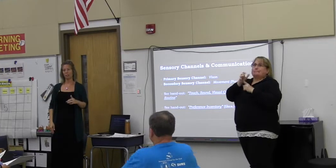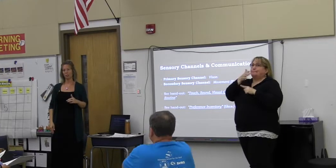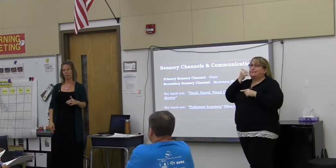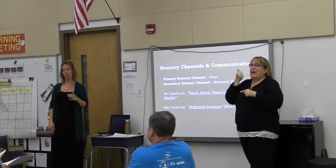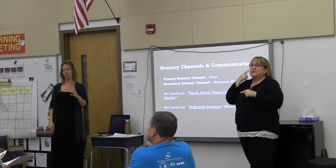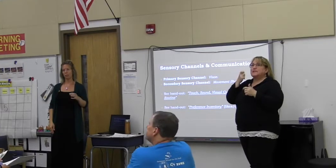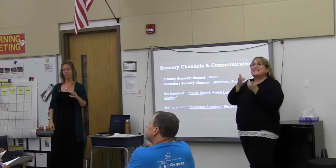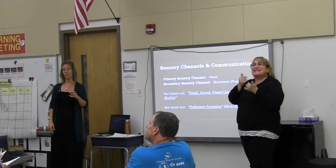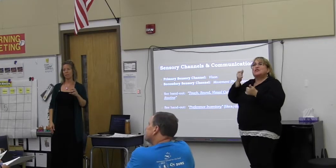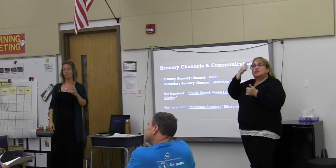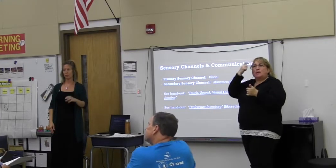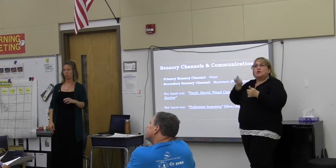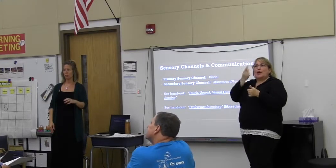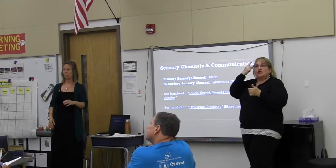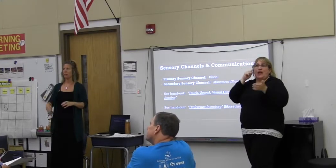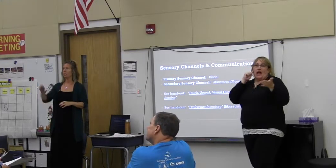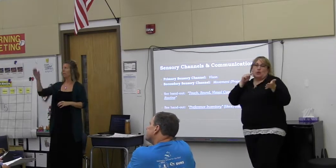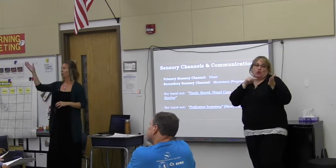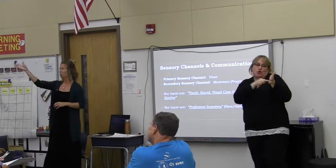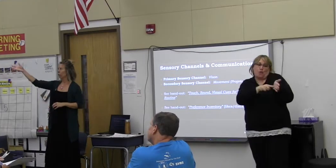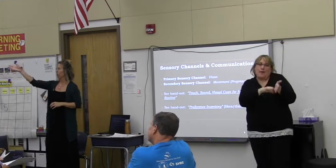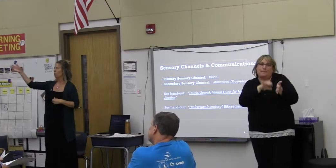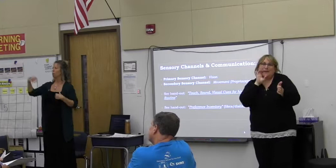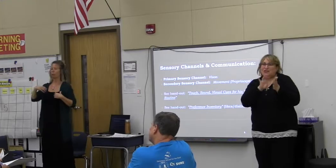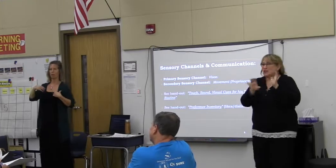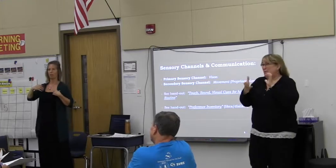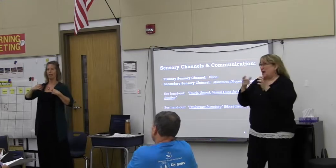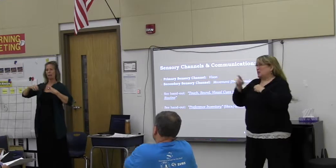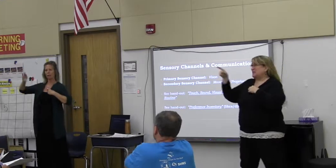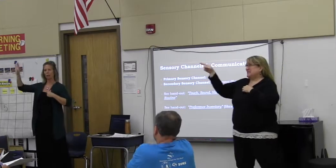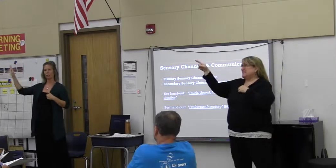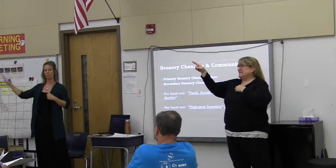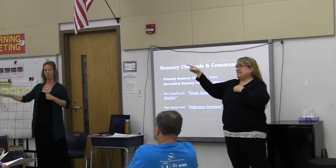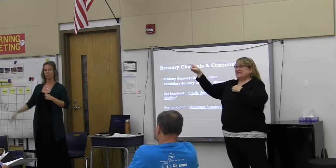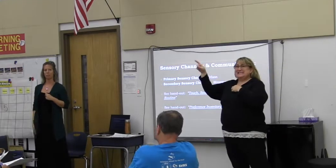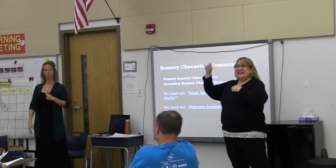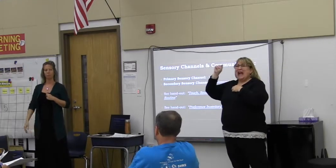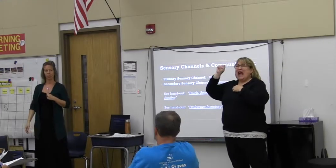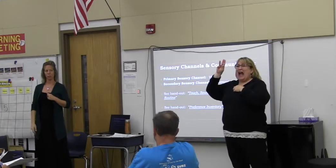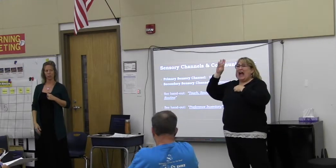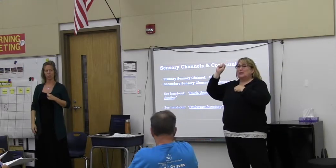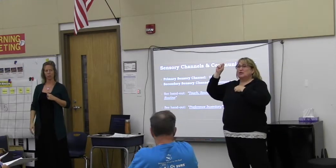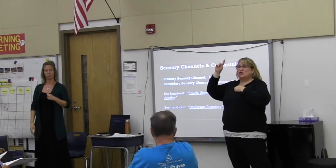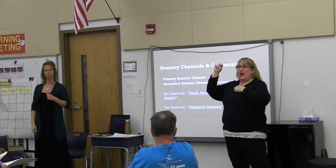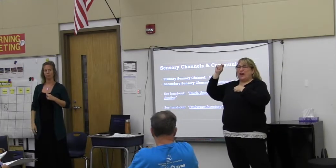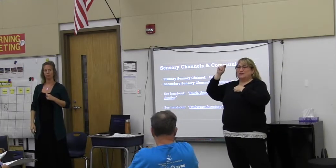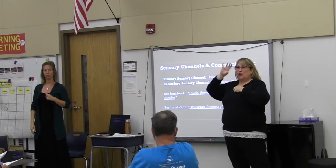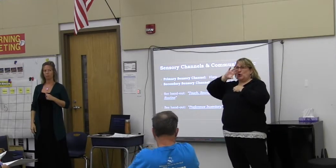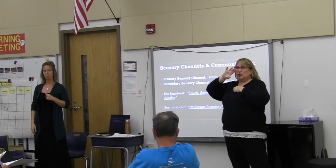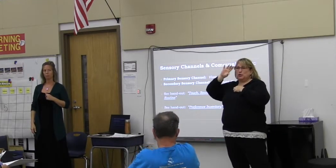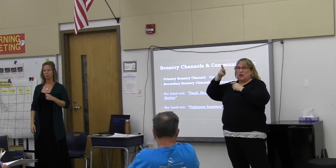an easier time understanding that visually than they would more abstract pictures.